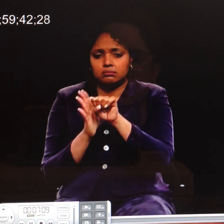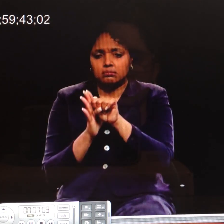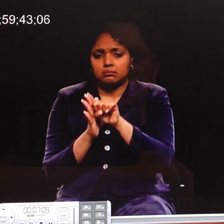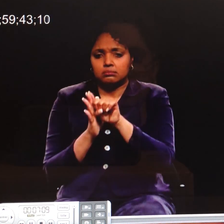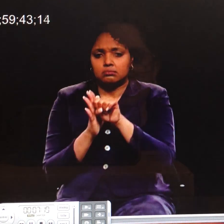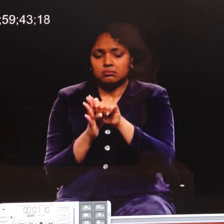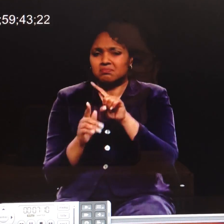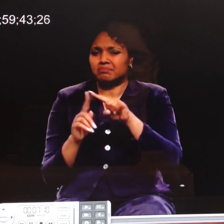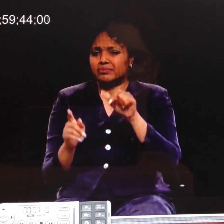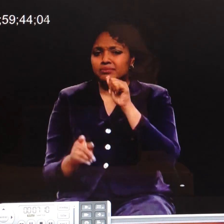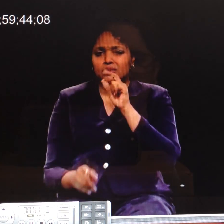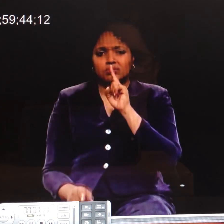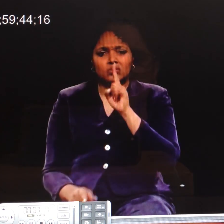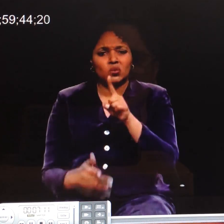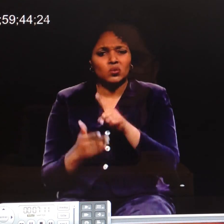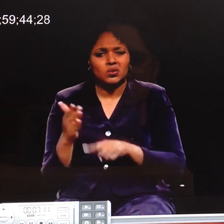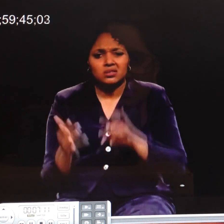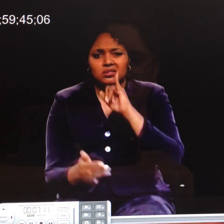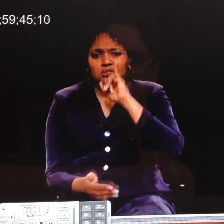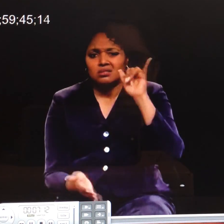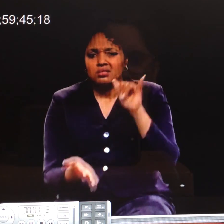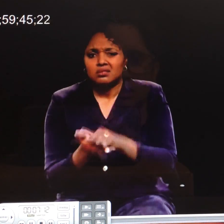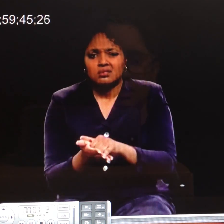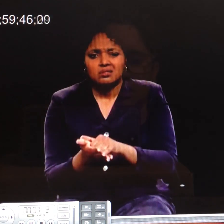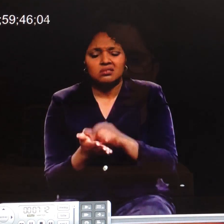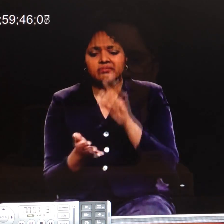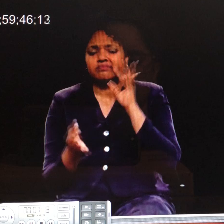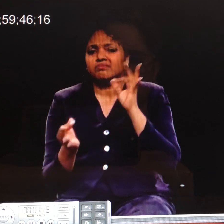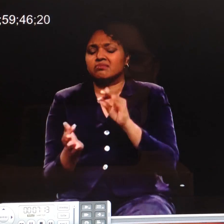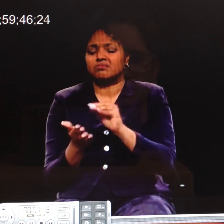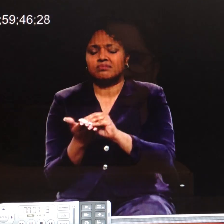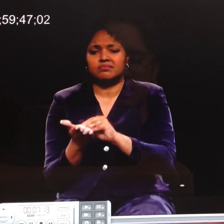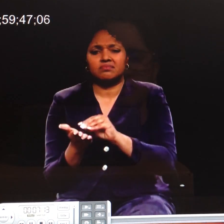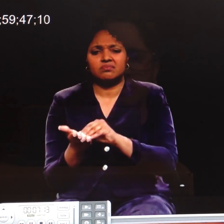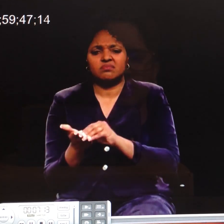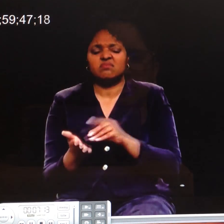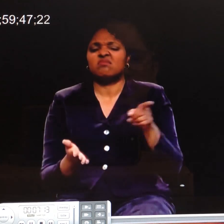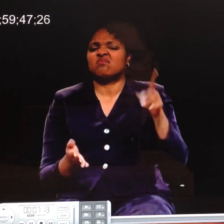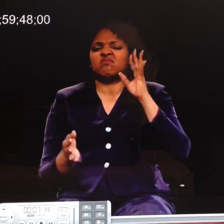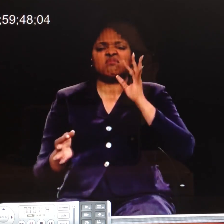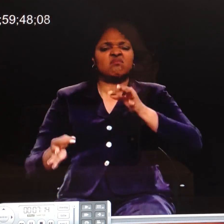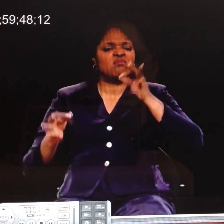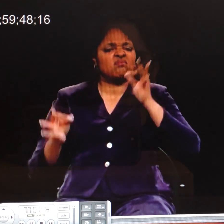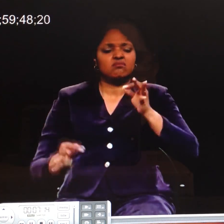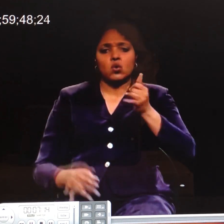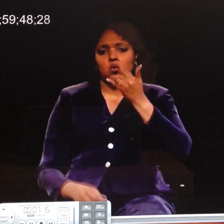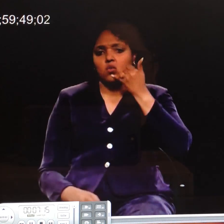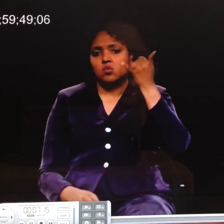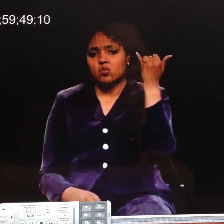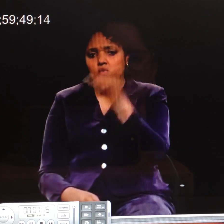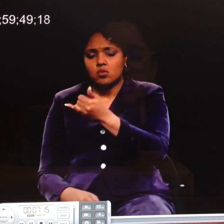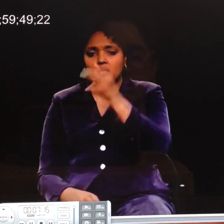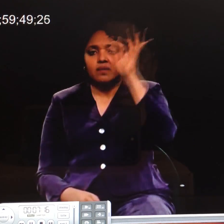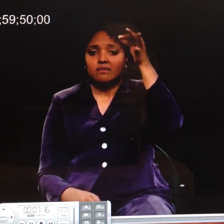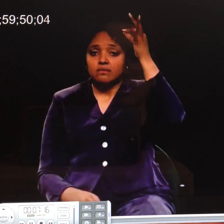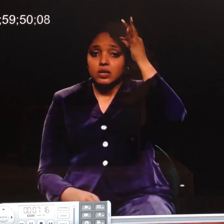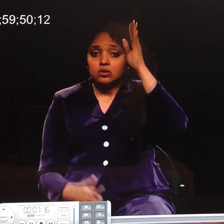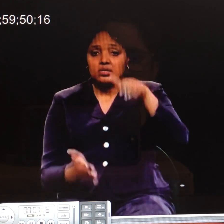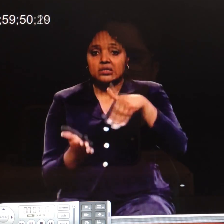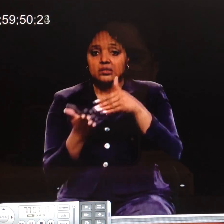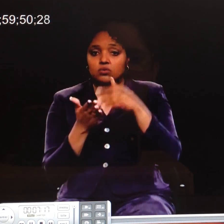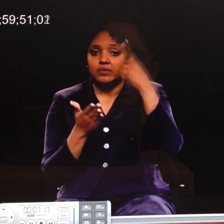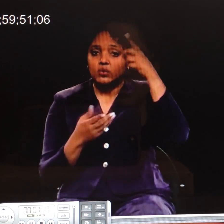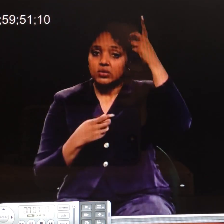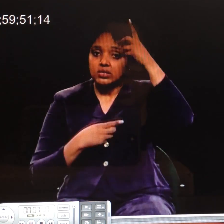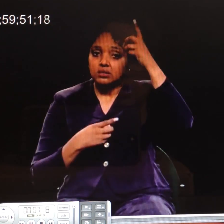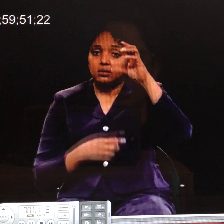and the doctor realized that they had the same symptoms, but never really knew about that. So he wrote down all